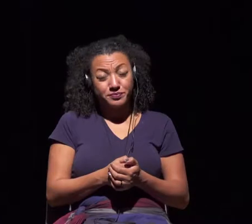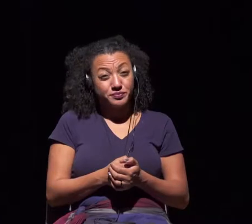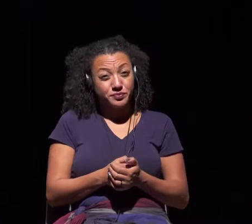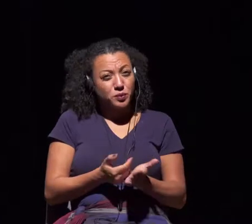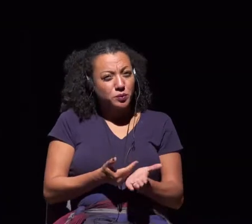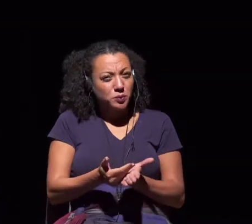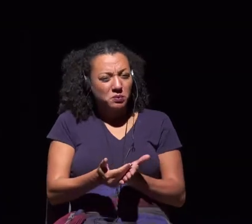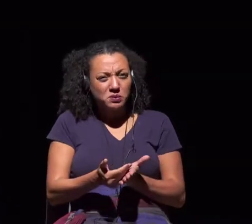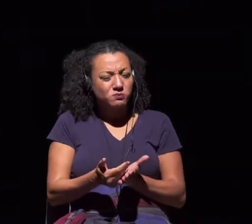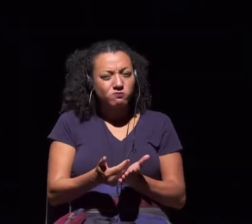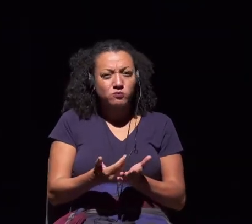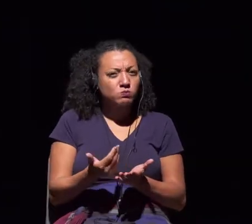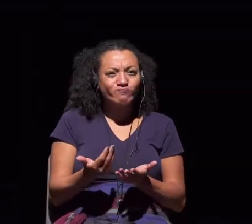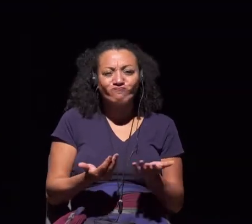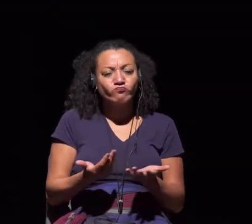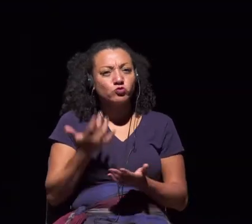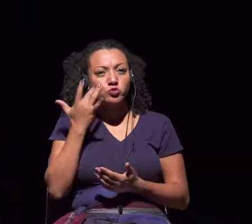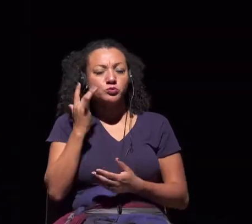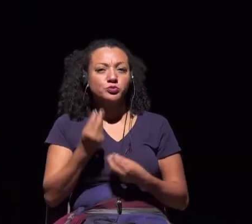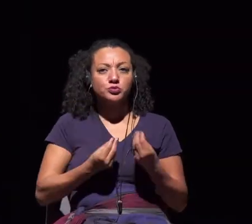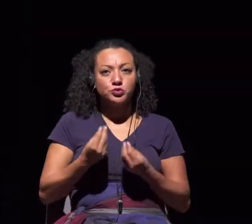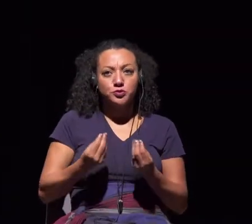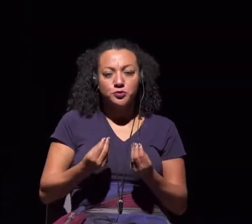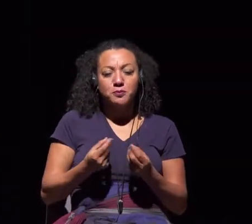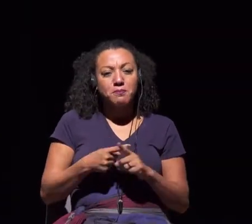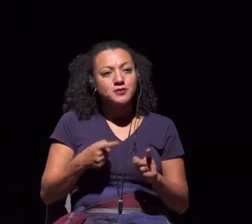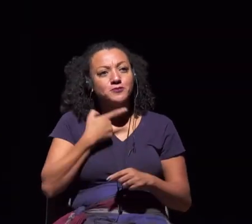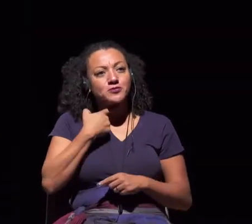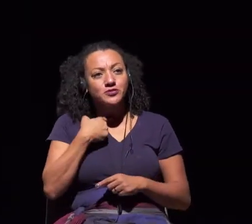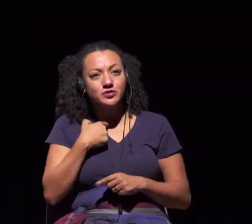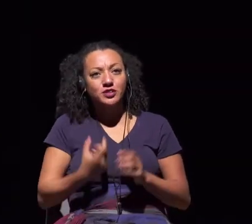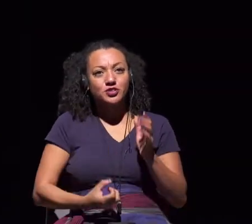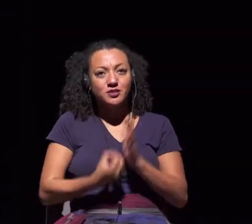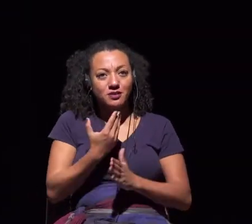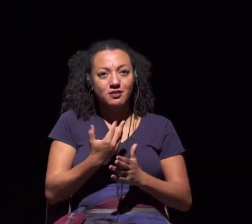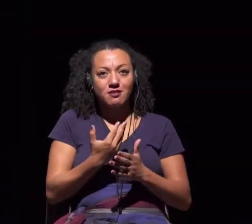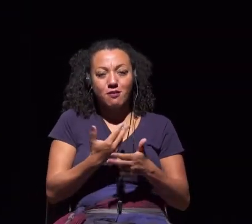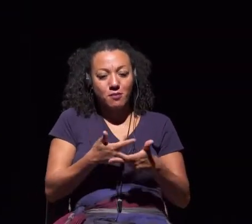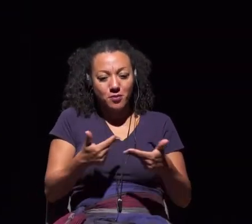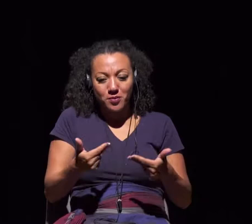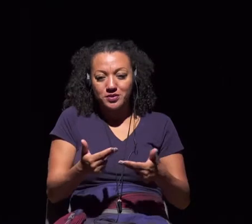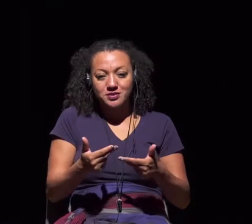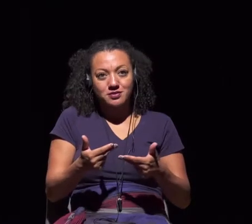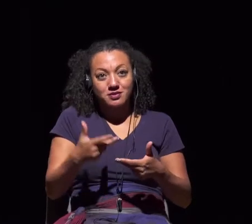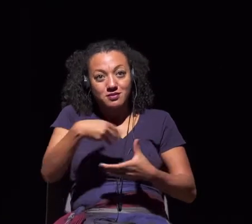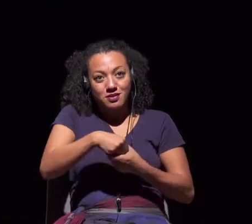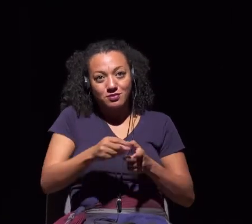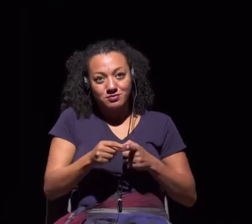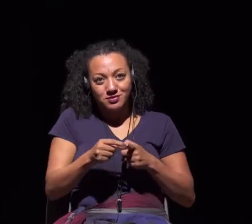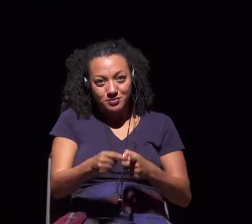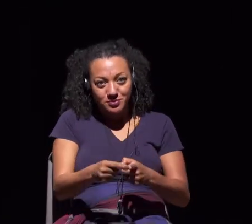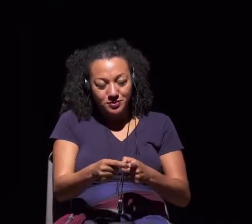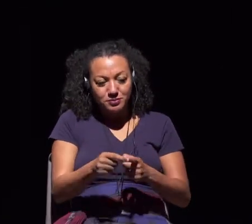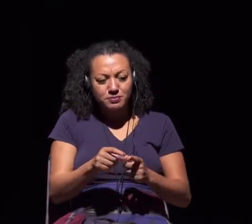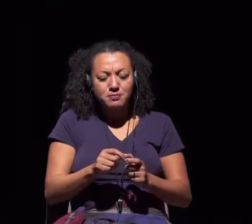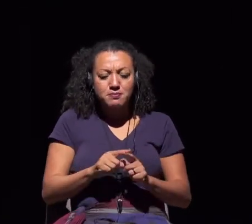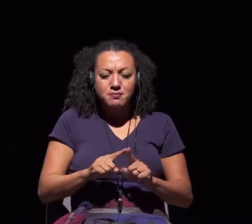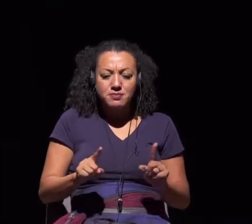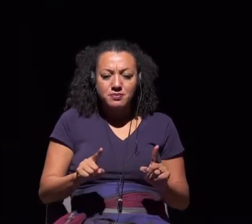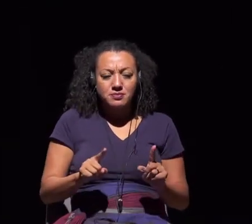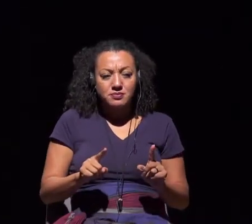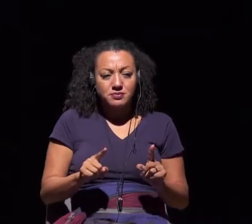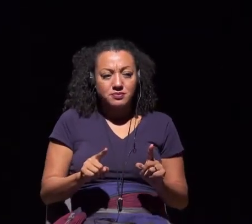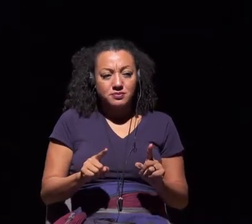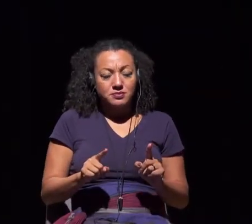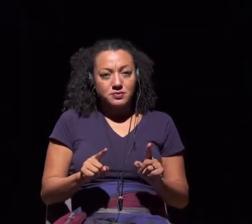do. I just knew that I needed to do something in the community. And for whatever reason, you know, they